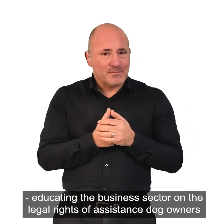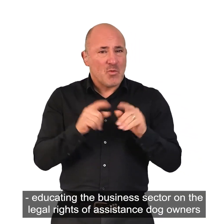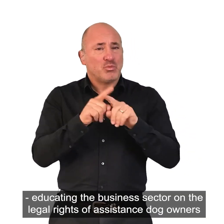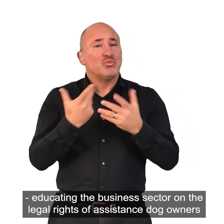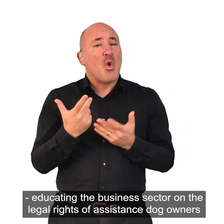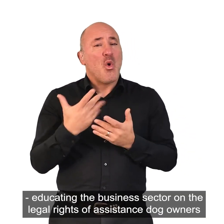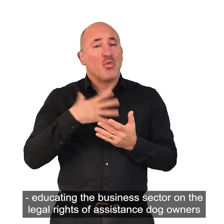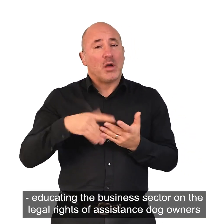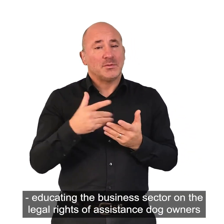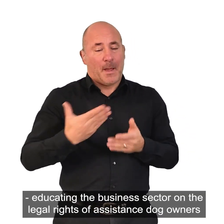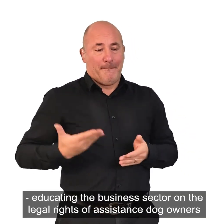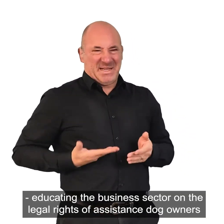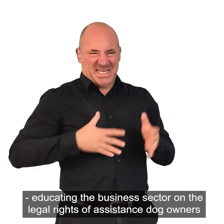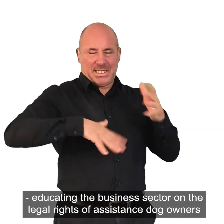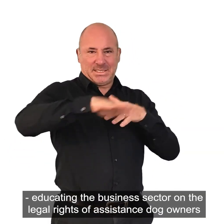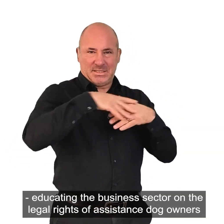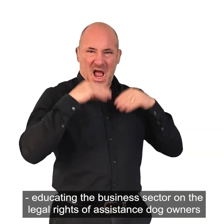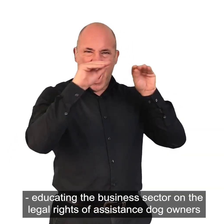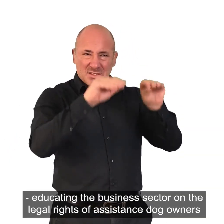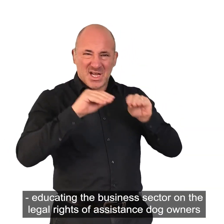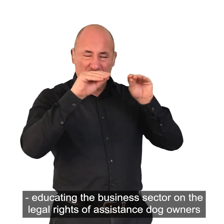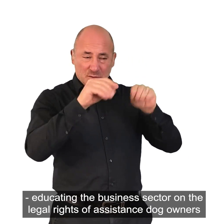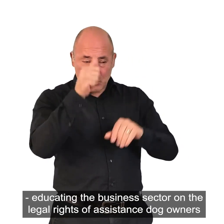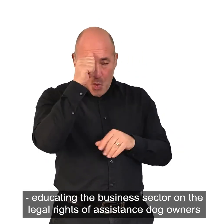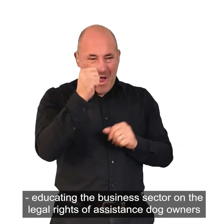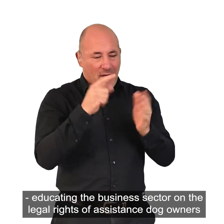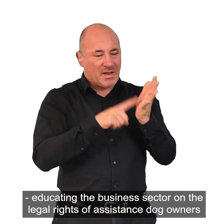educating the business sector on the legal rights of assistance dog owners,